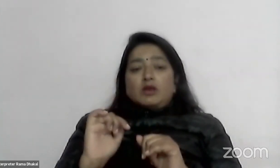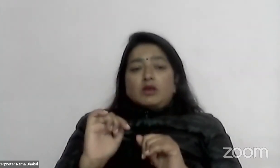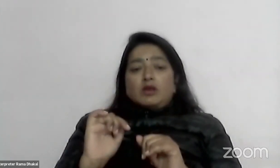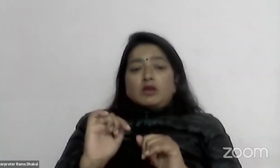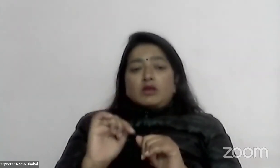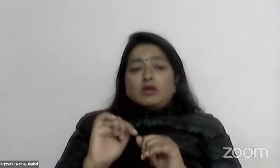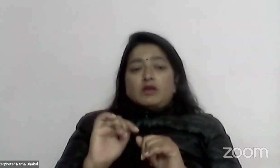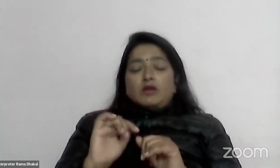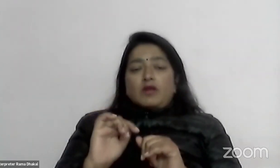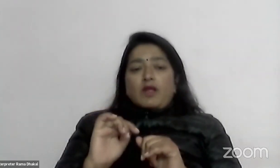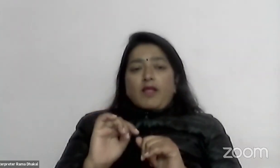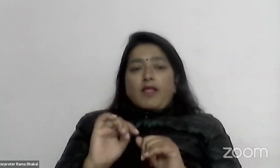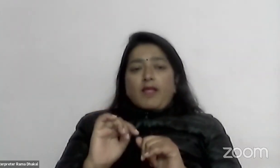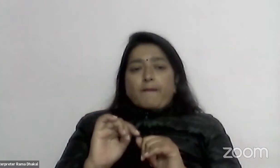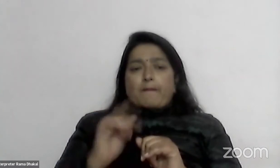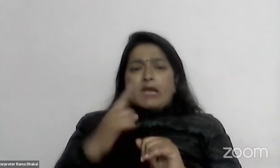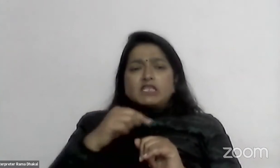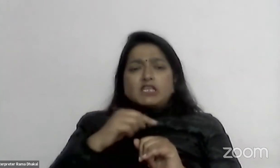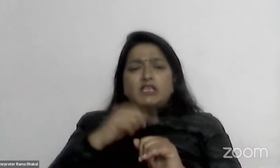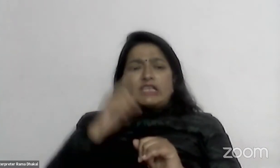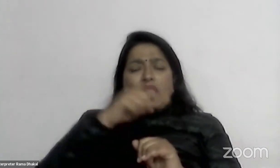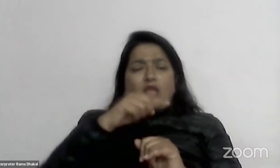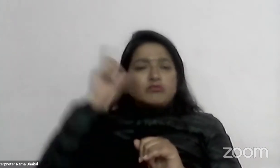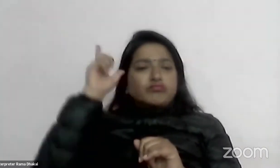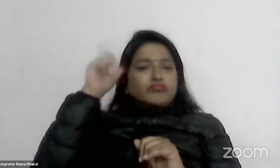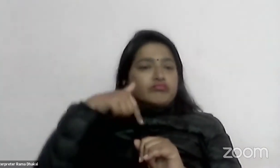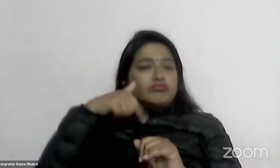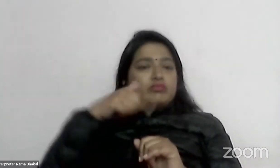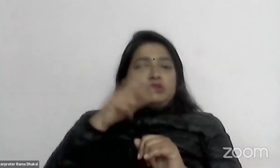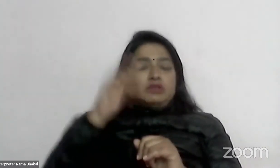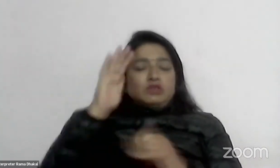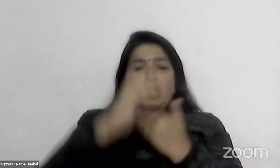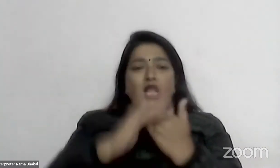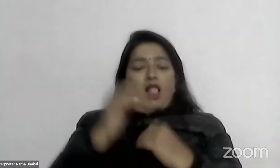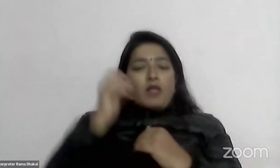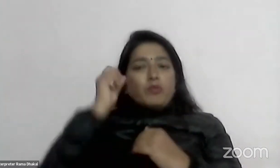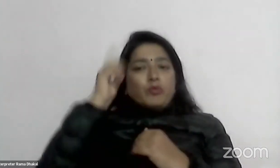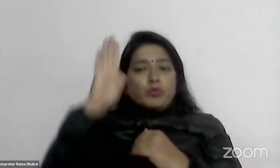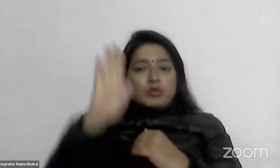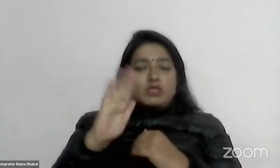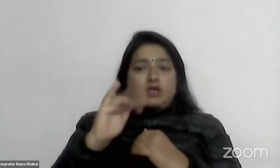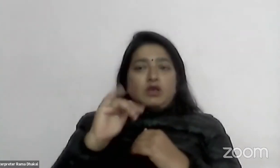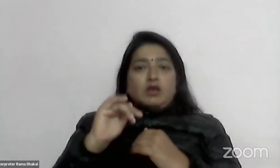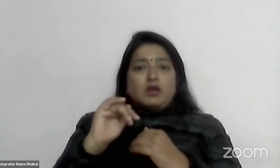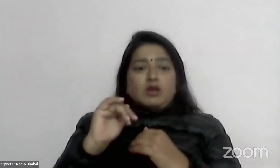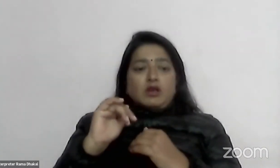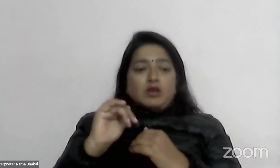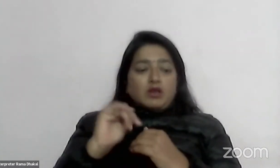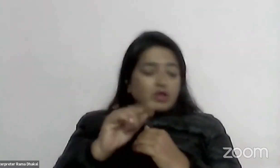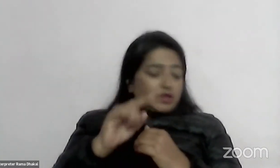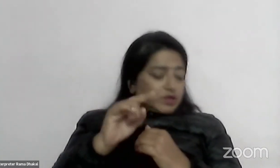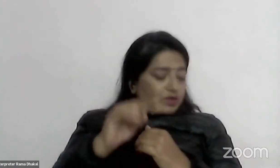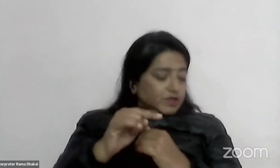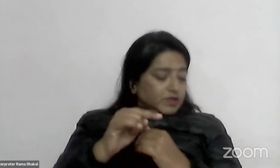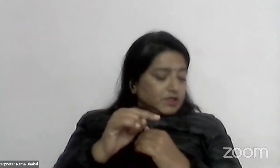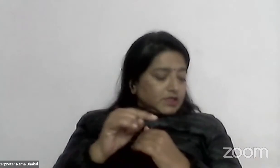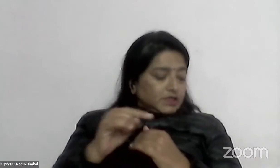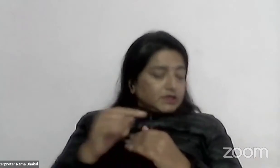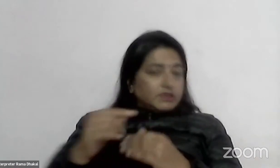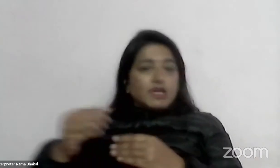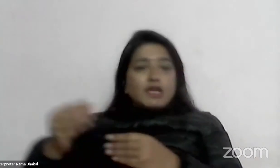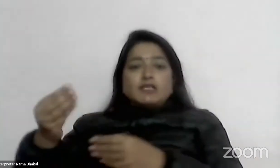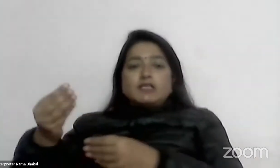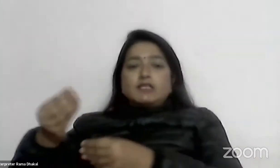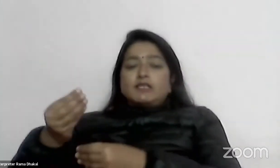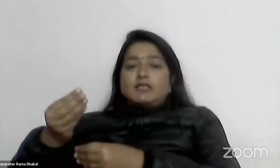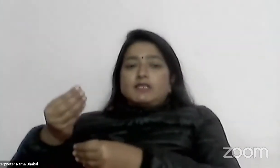chaotic sense through the document, particularly as it conflated trafficking and prostitution, which